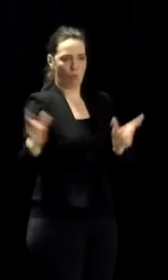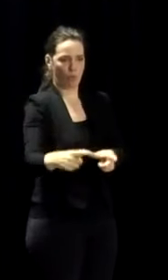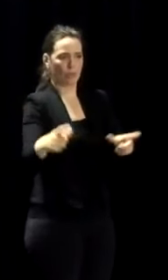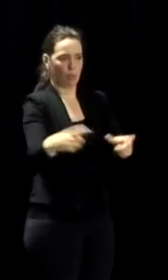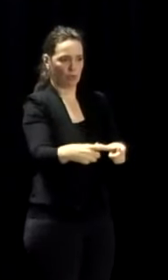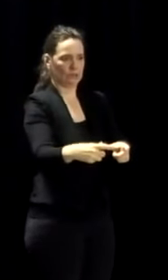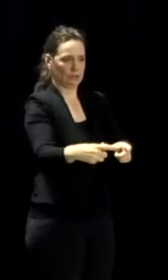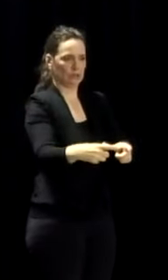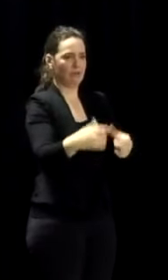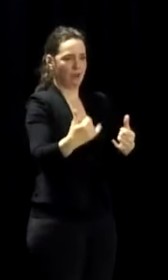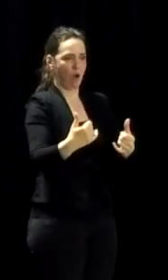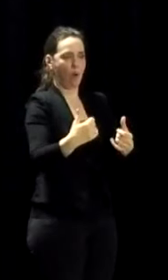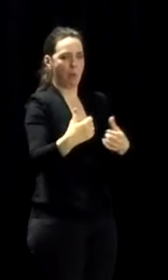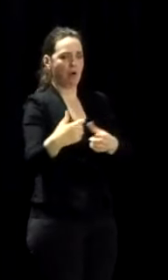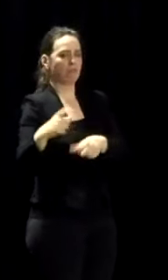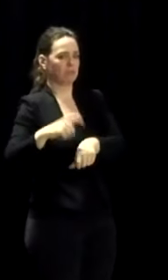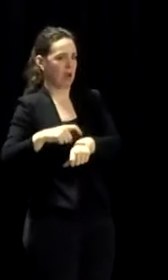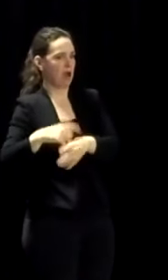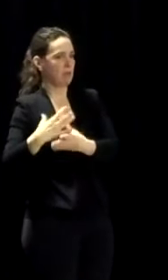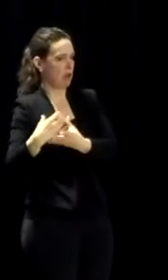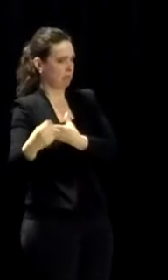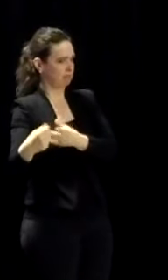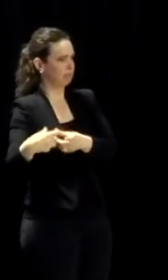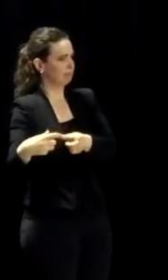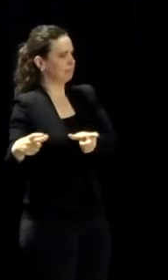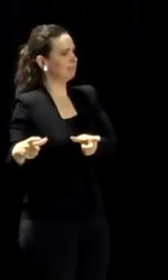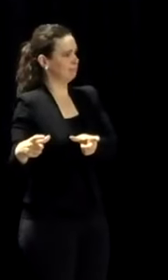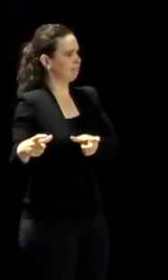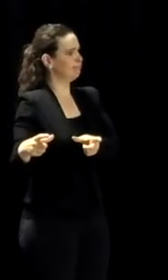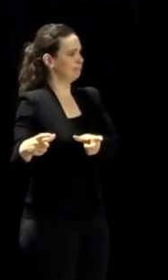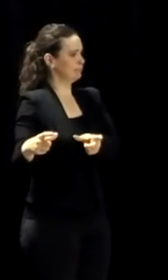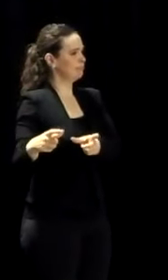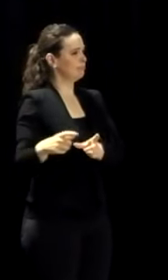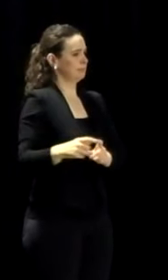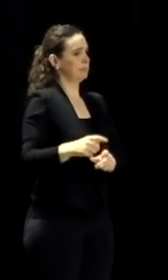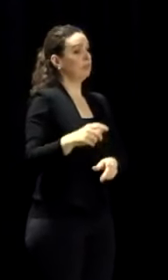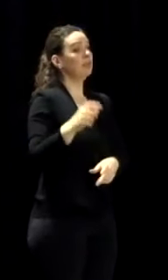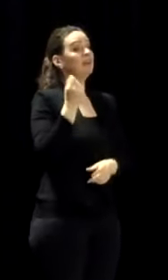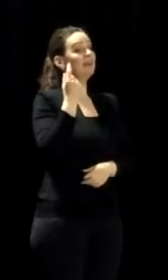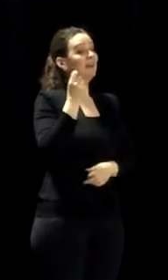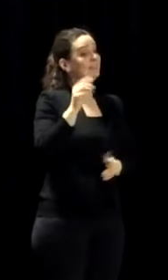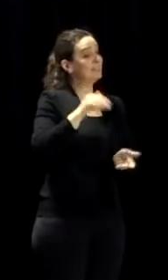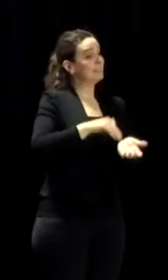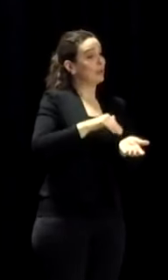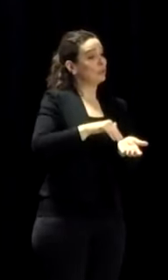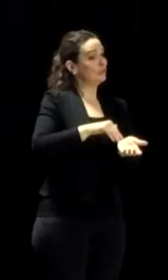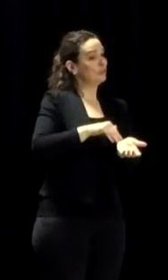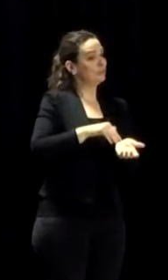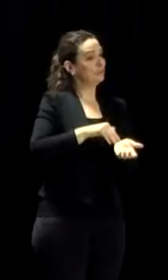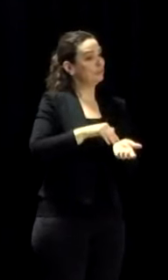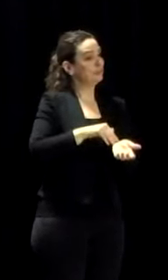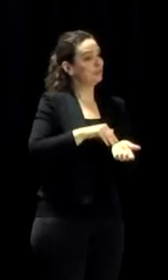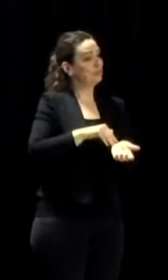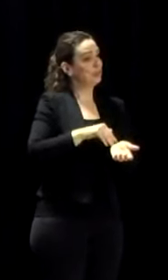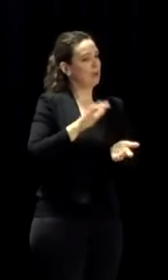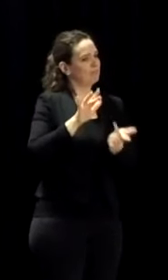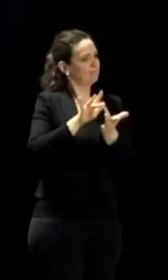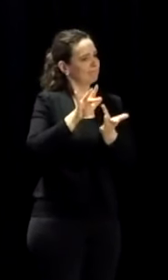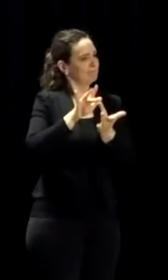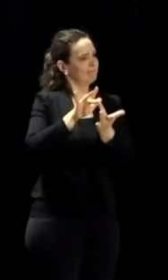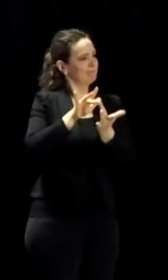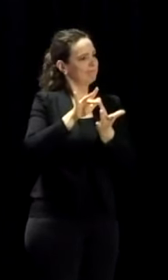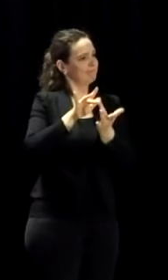department. Keep your doctor informed. Anybody who has been tested must stay in quarantine until you get your test results